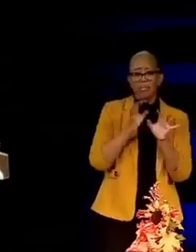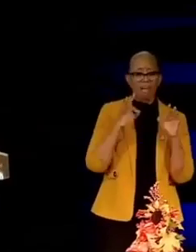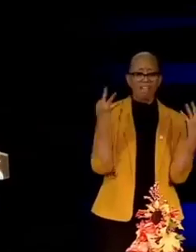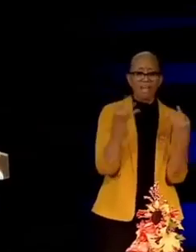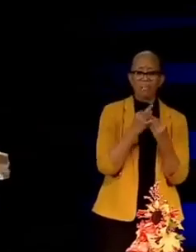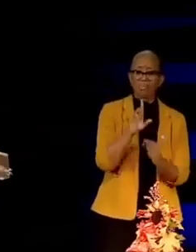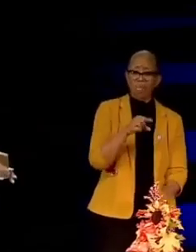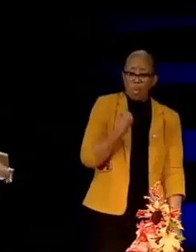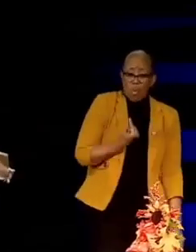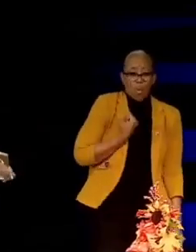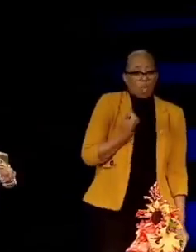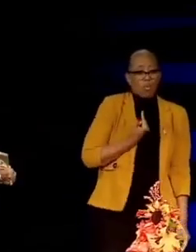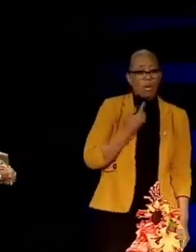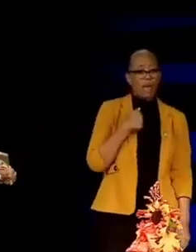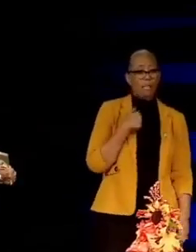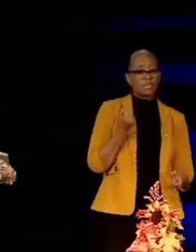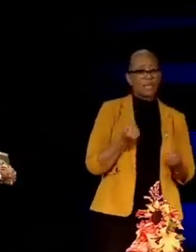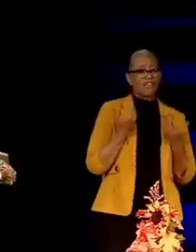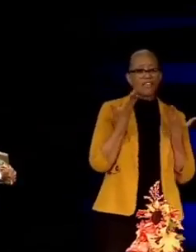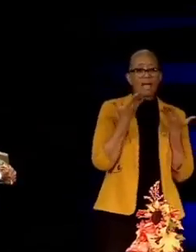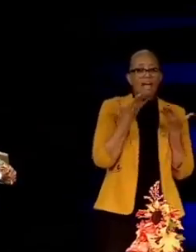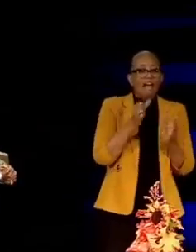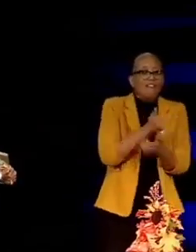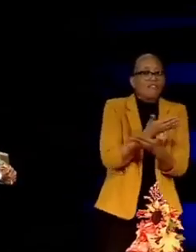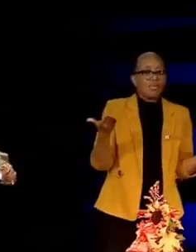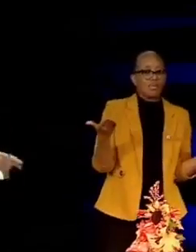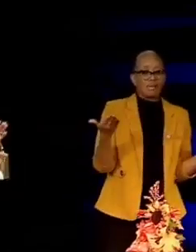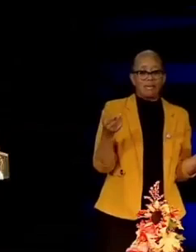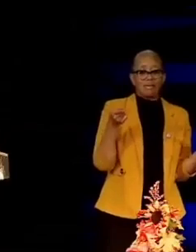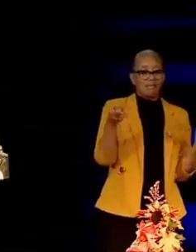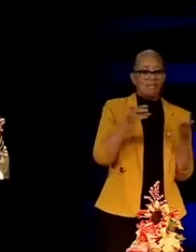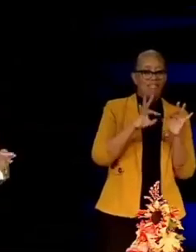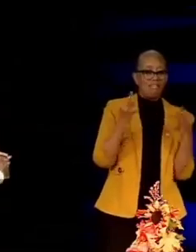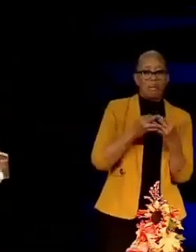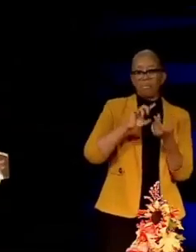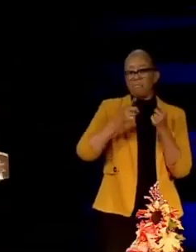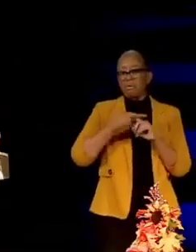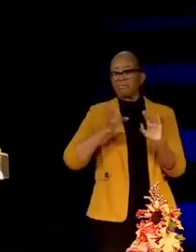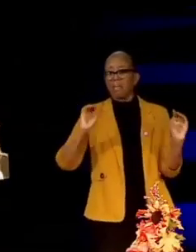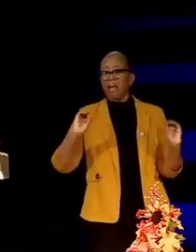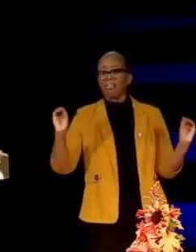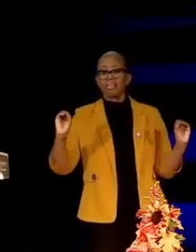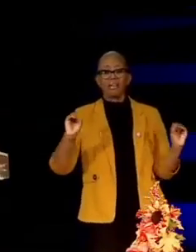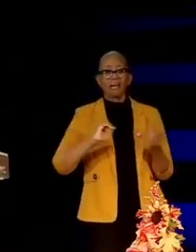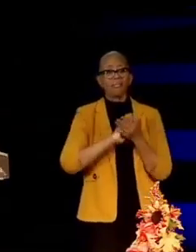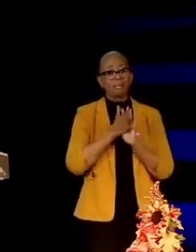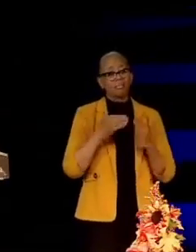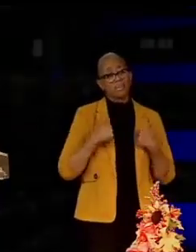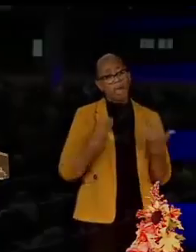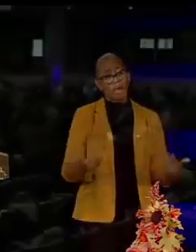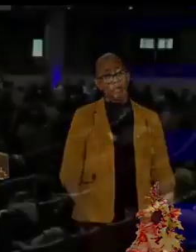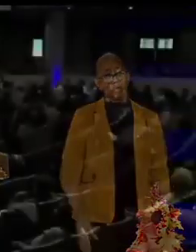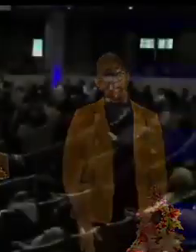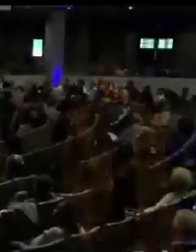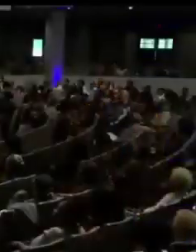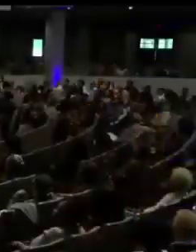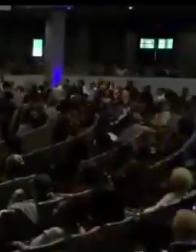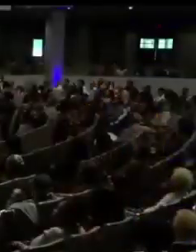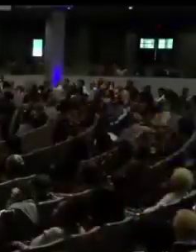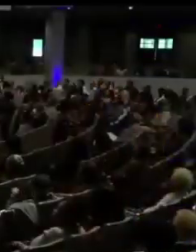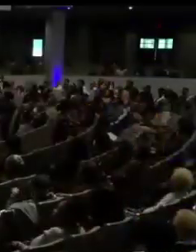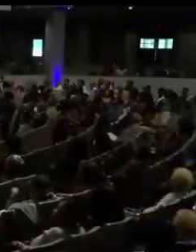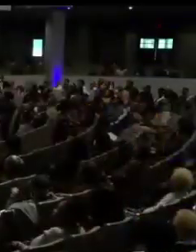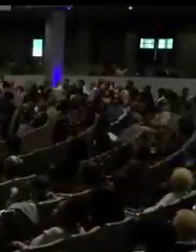when you're the only one making the sacrifice. Can I get a witness? We get tired. Somebody say, we get tired. However,